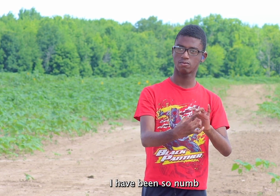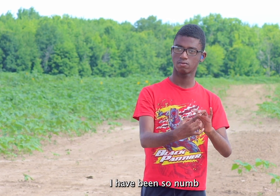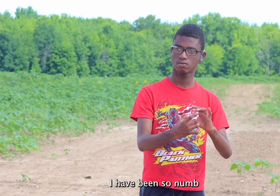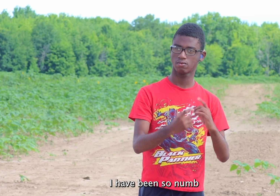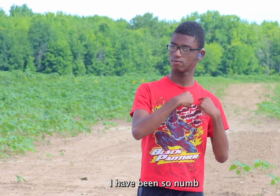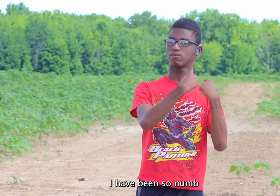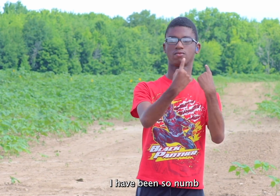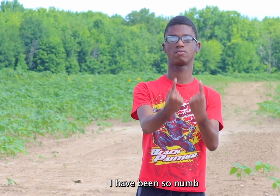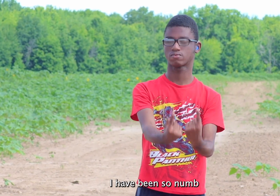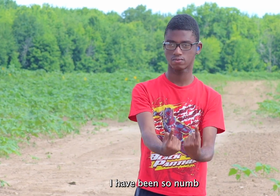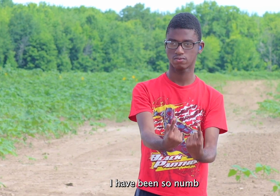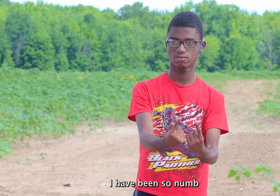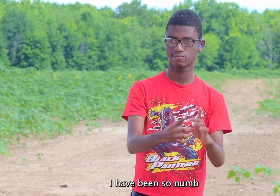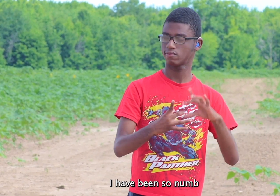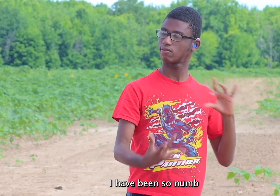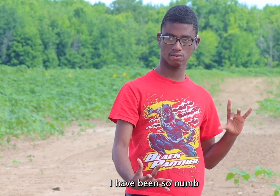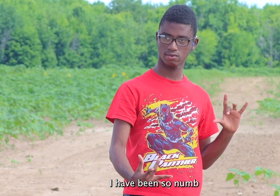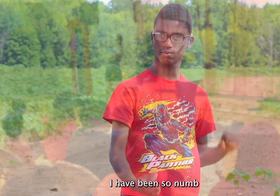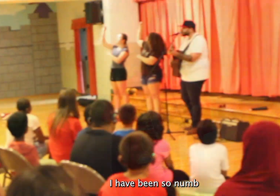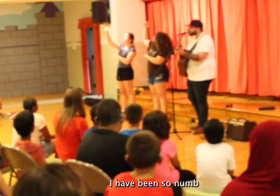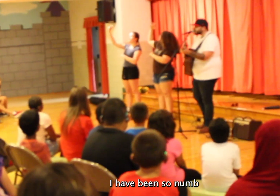I have been so numb.